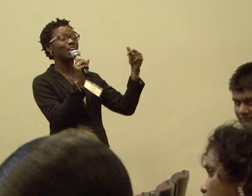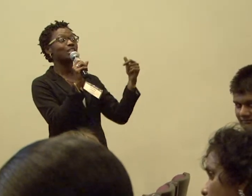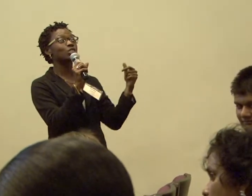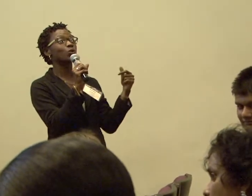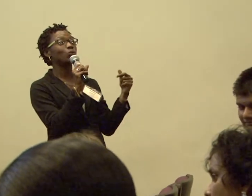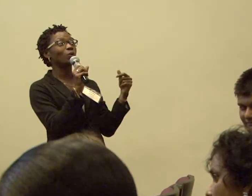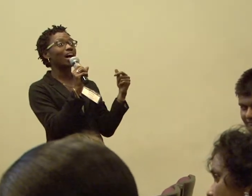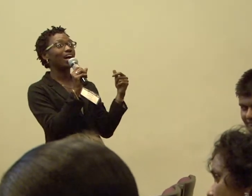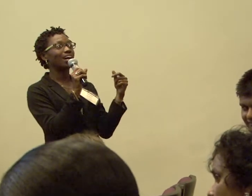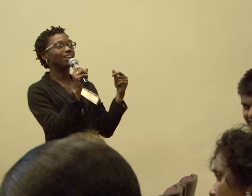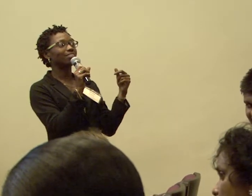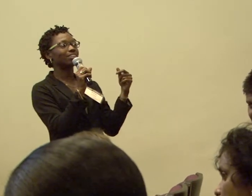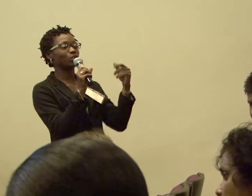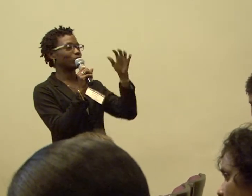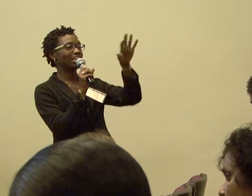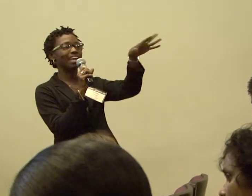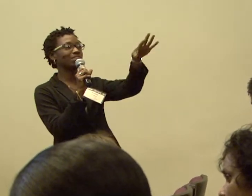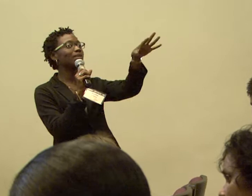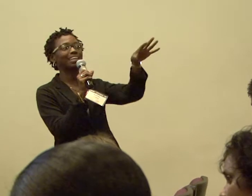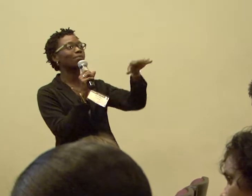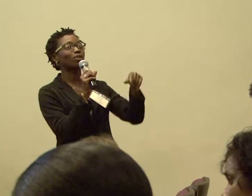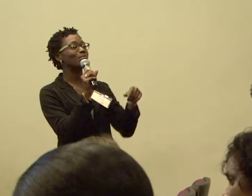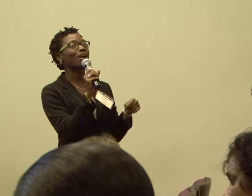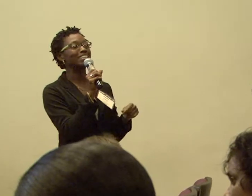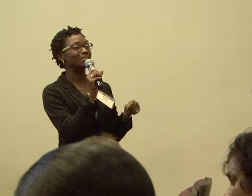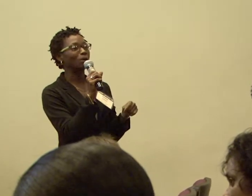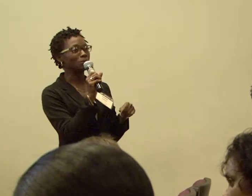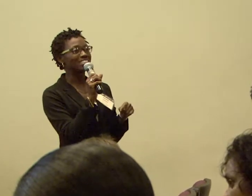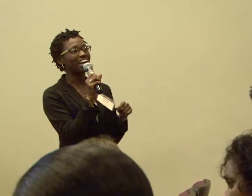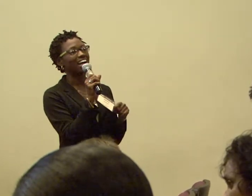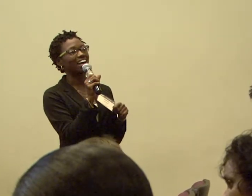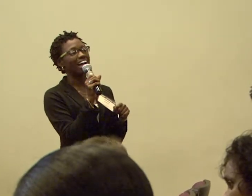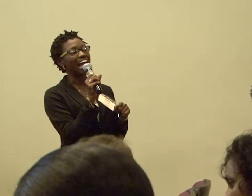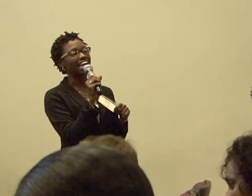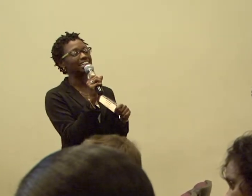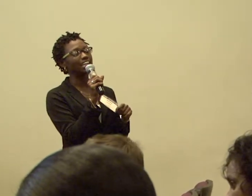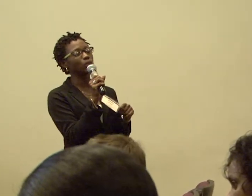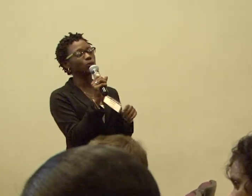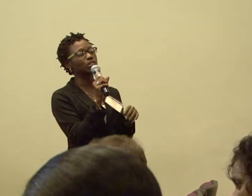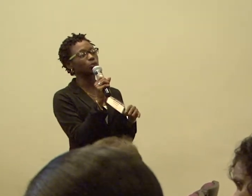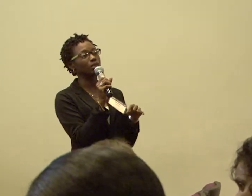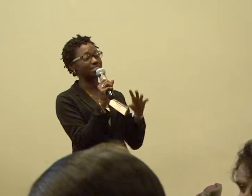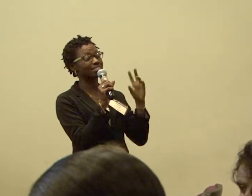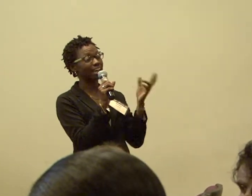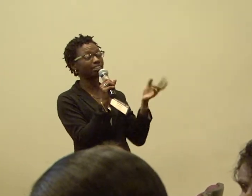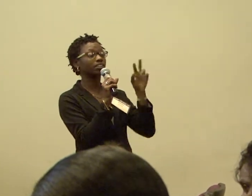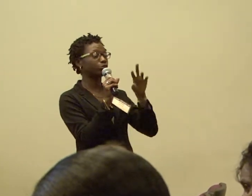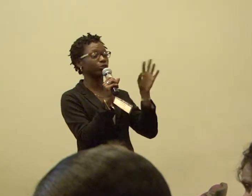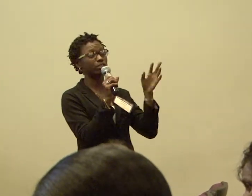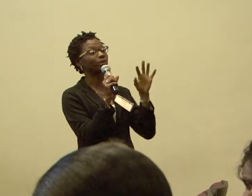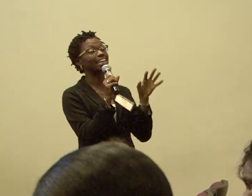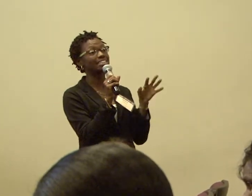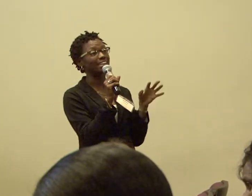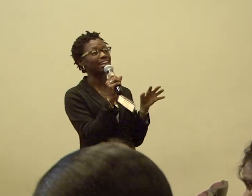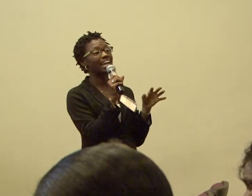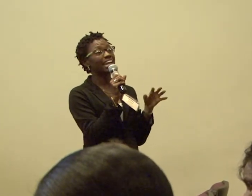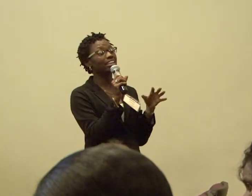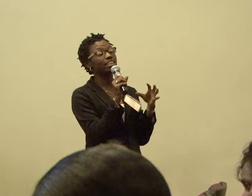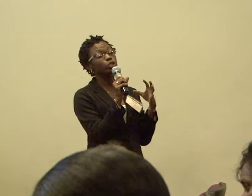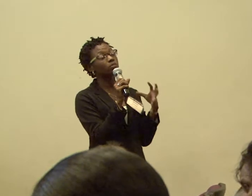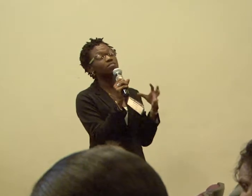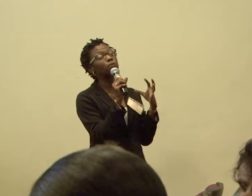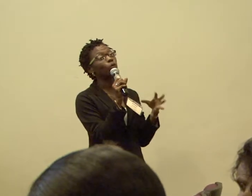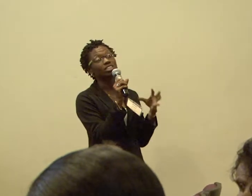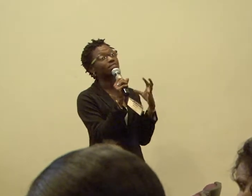times. So, the 11 million I'm not surprised about, and it goes towards the second and the first are related